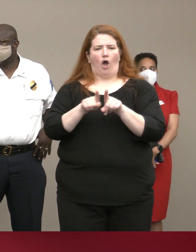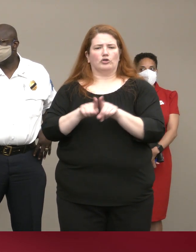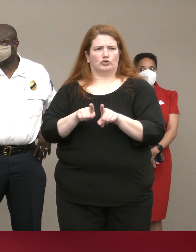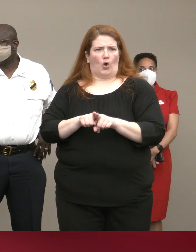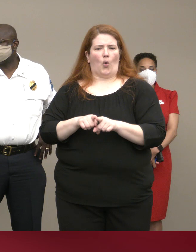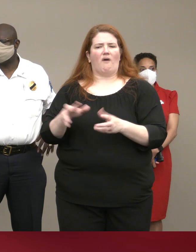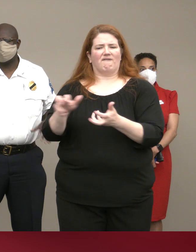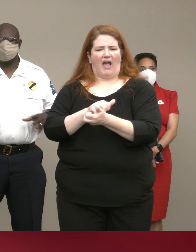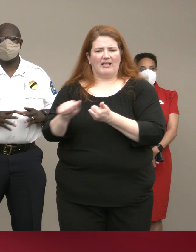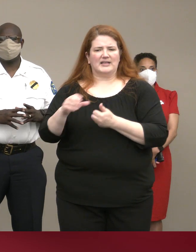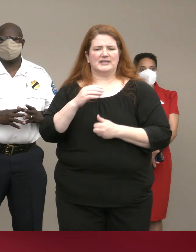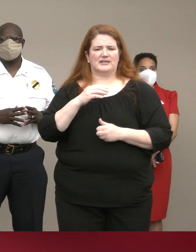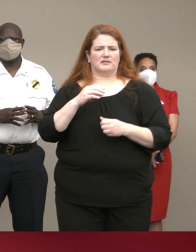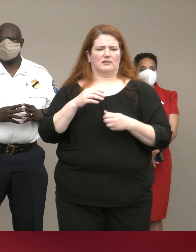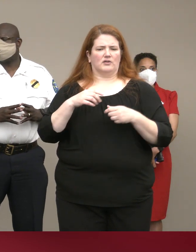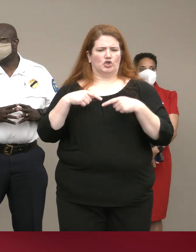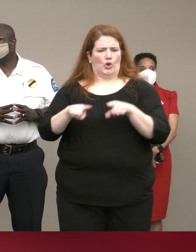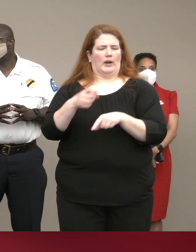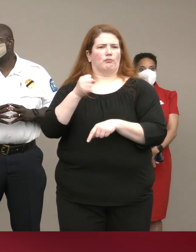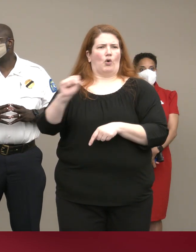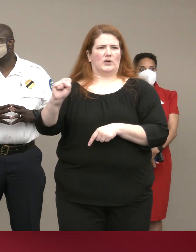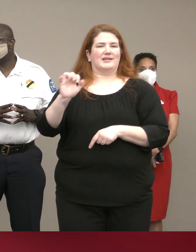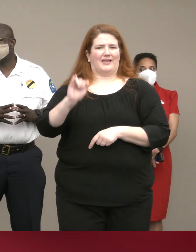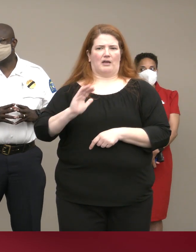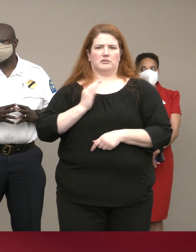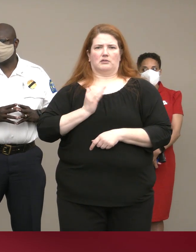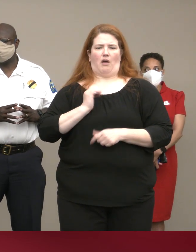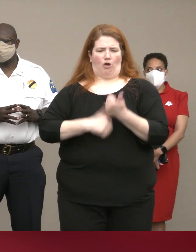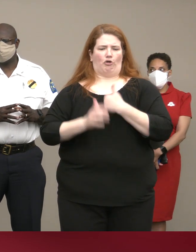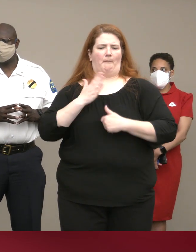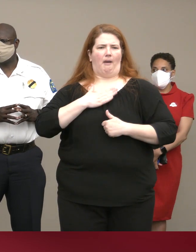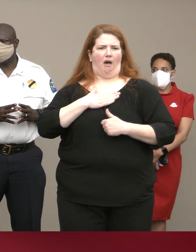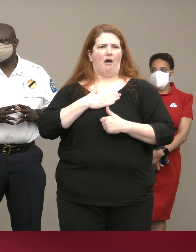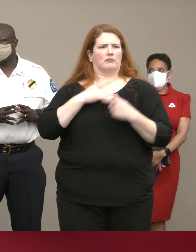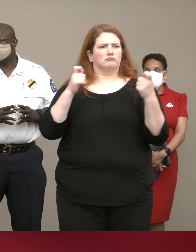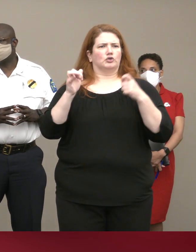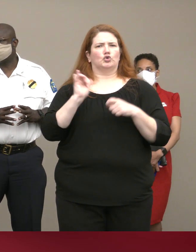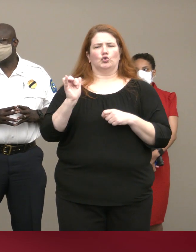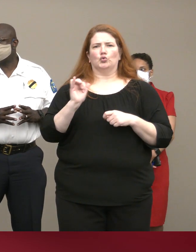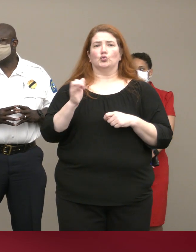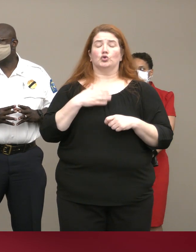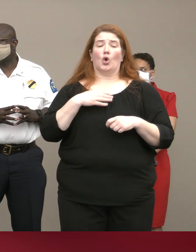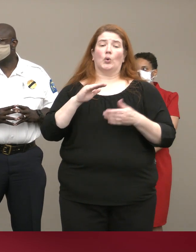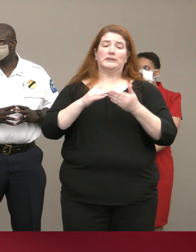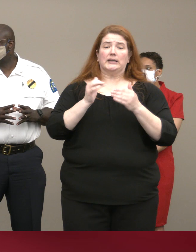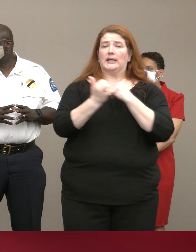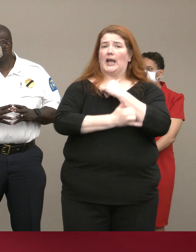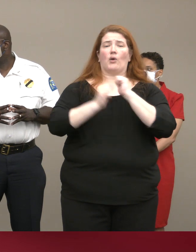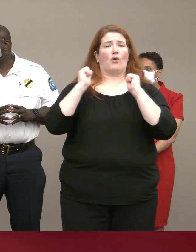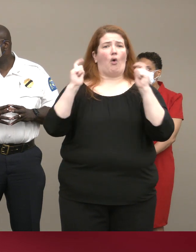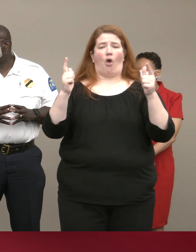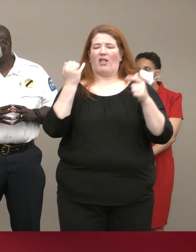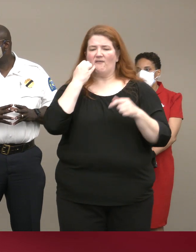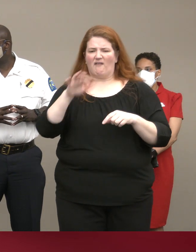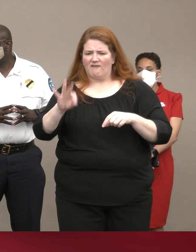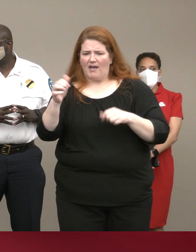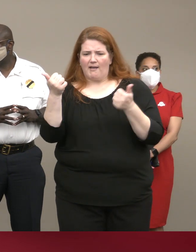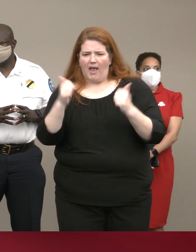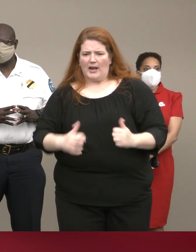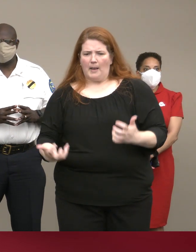So I am city, county, I'm looking at everything, and if we have jurisdiction, we're moving forward. I'm not doing anything